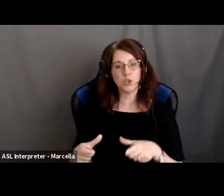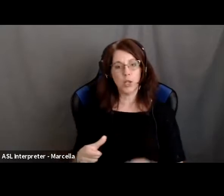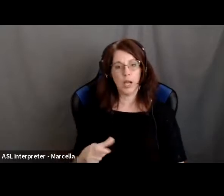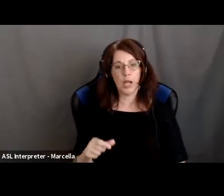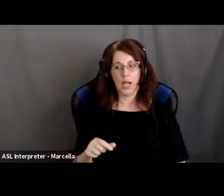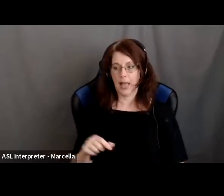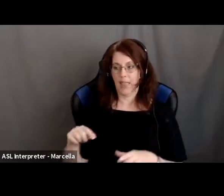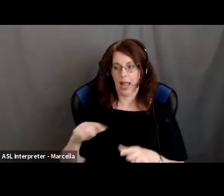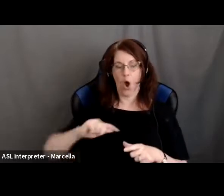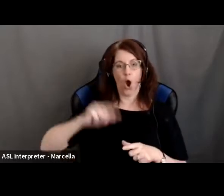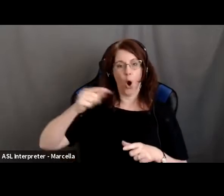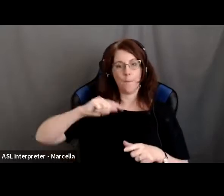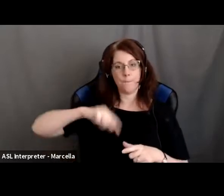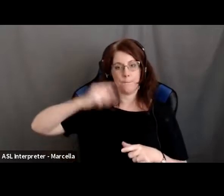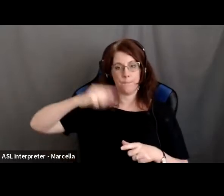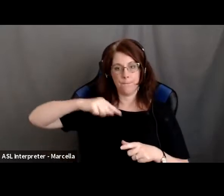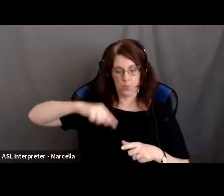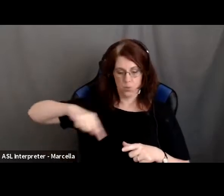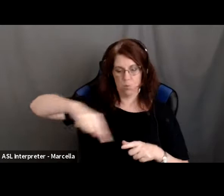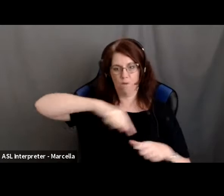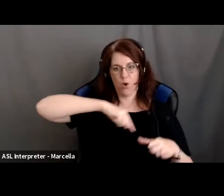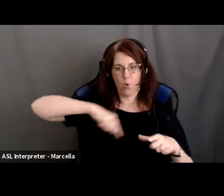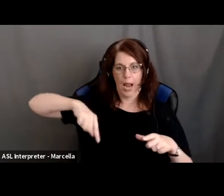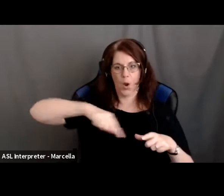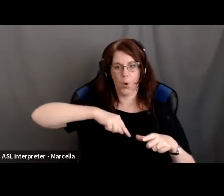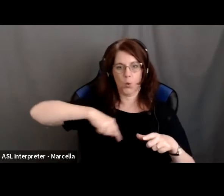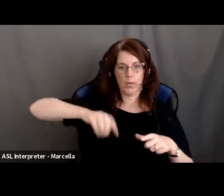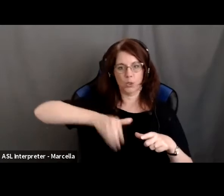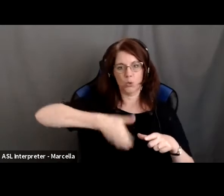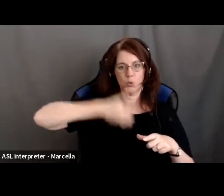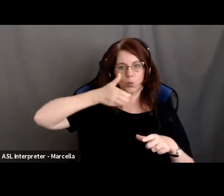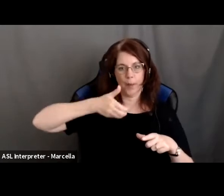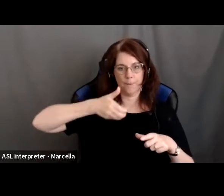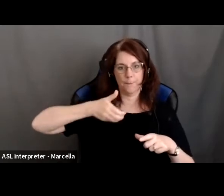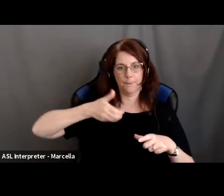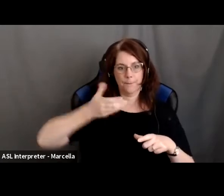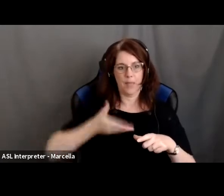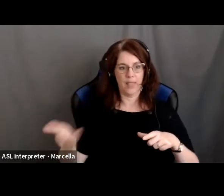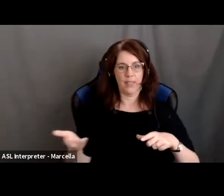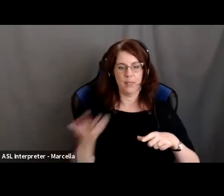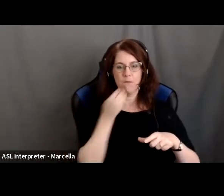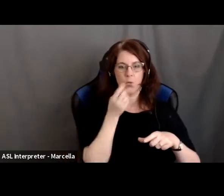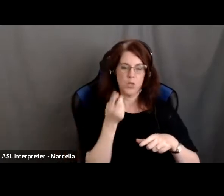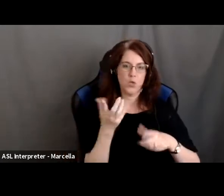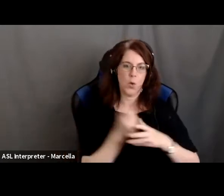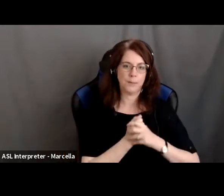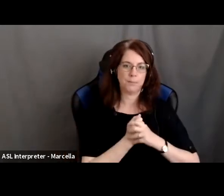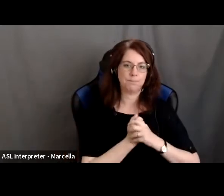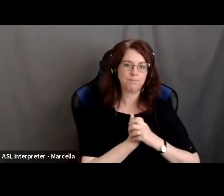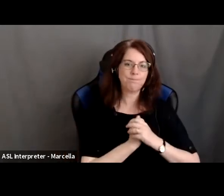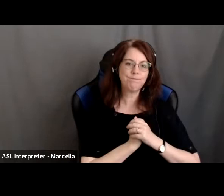that arm around the plate and scoop up the item that you